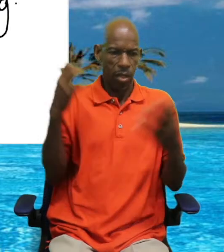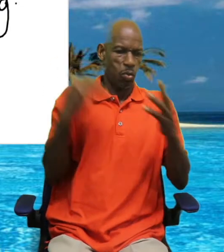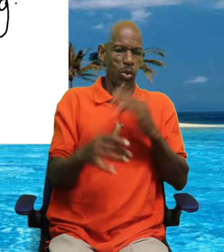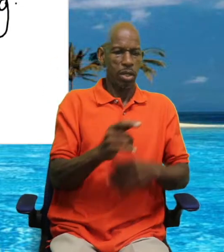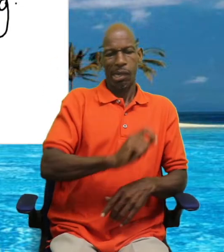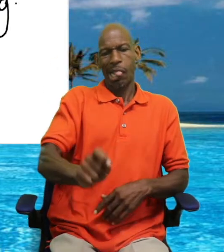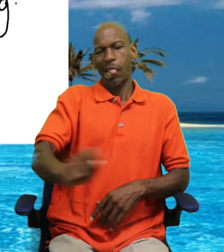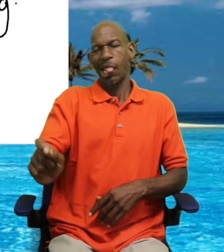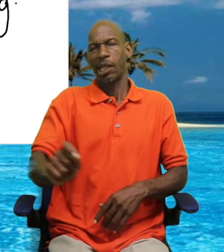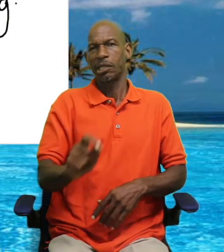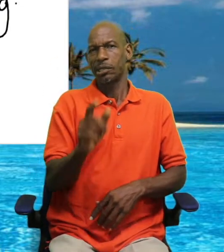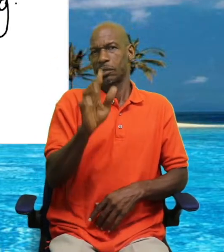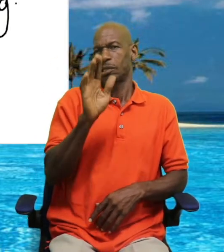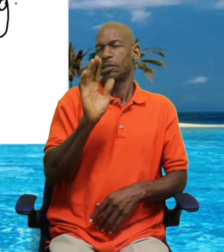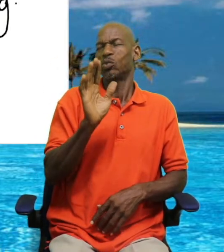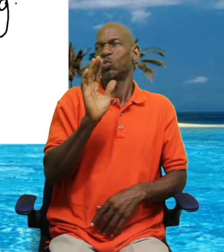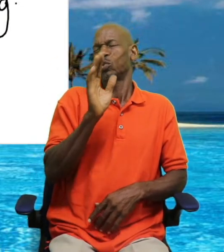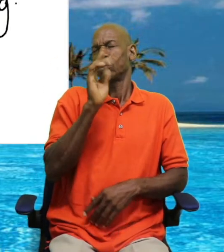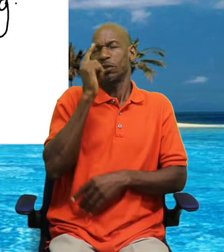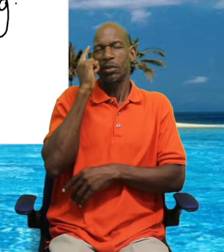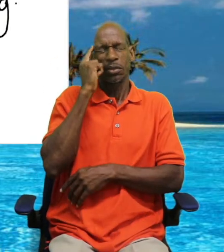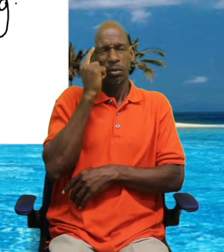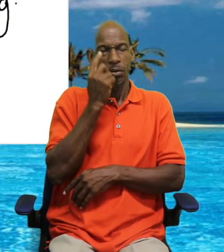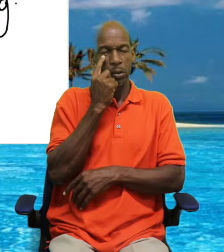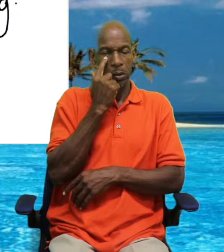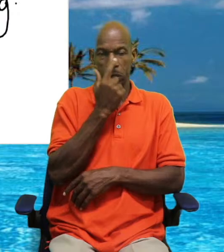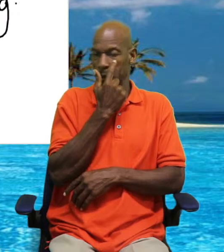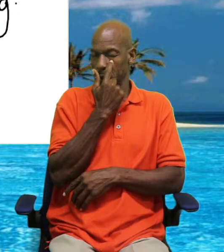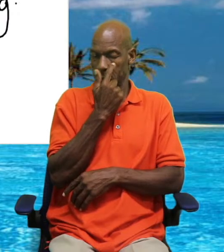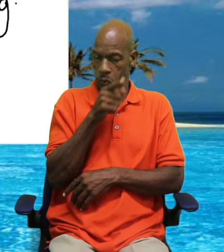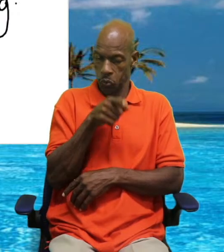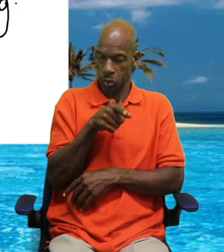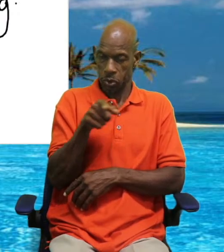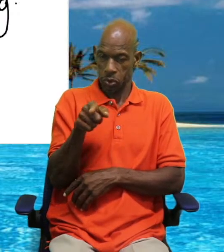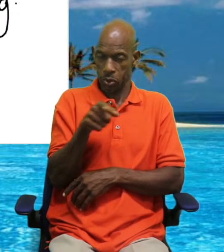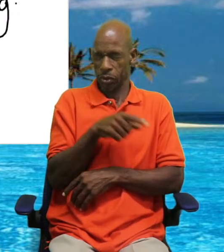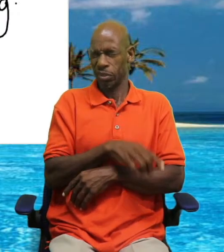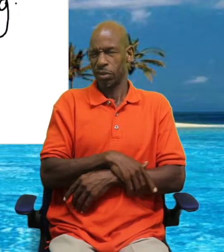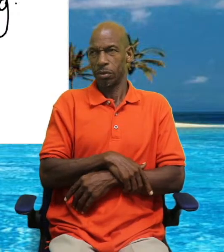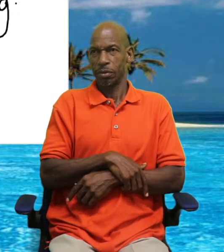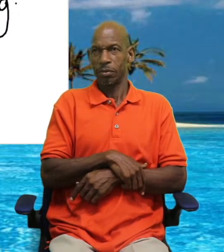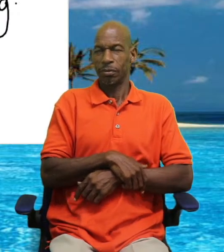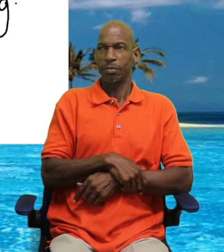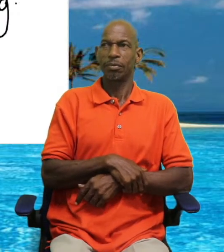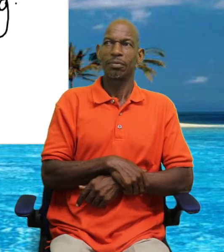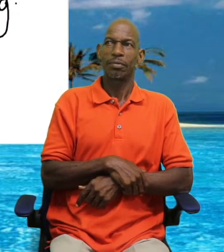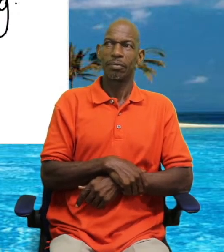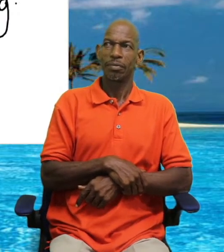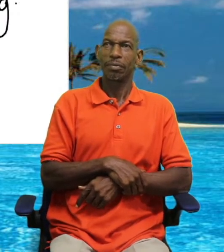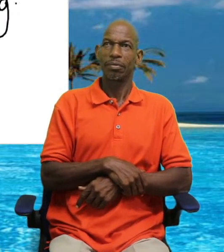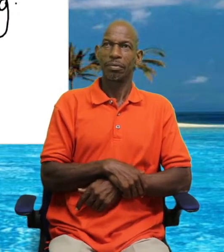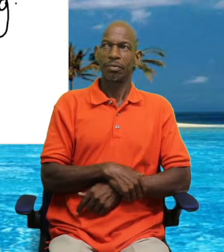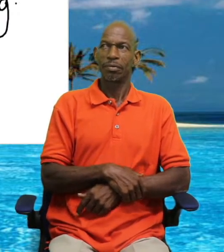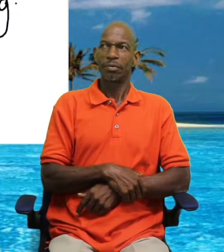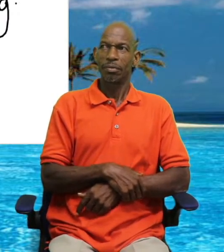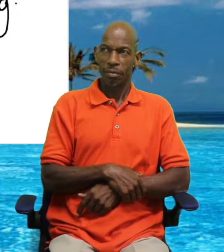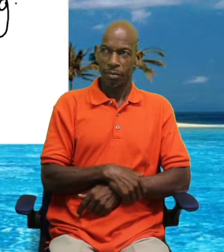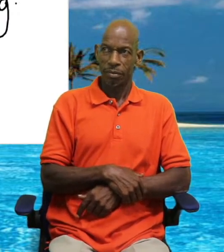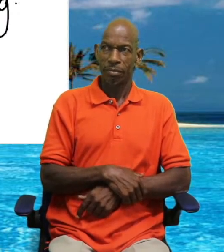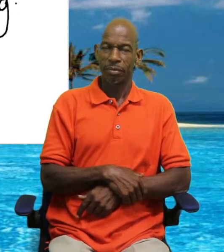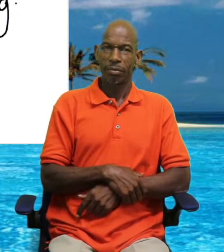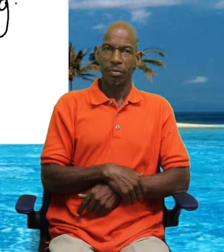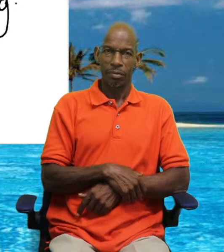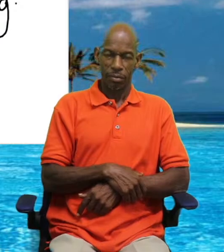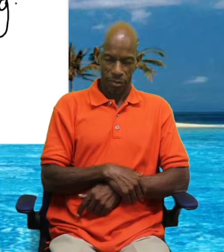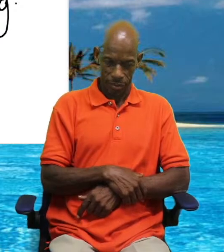glance at the word. You're using your eyes so that you will be able to understand. Look at the words and look at what